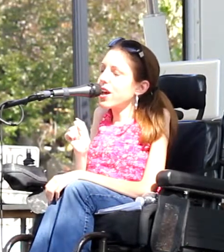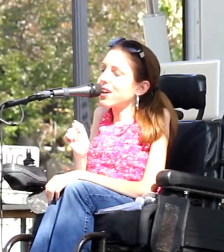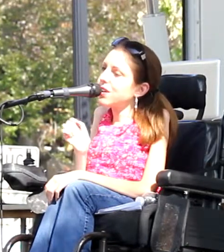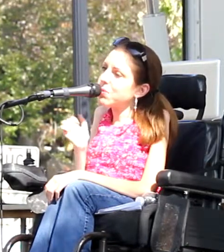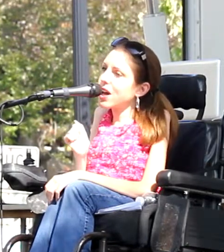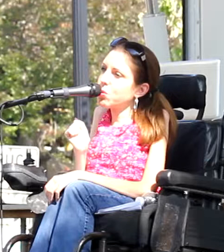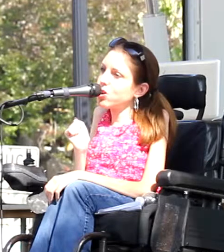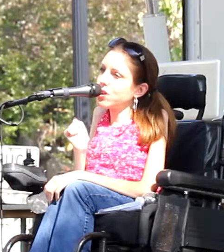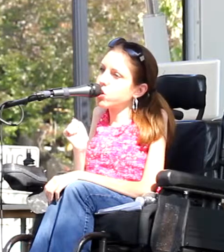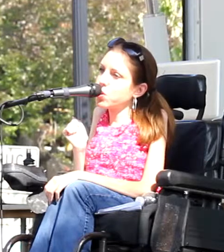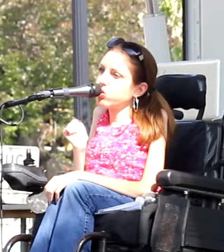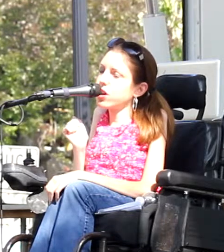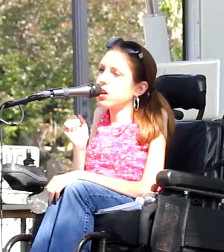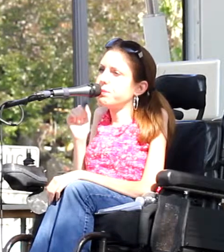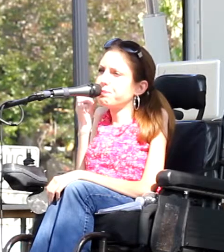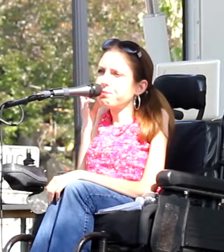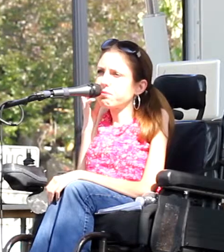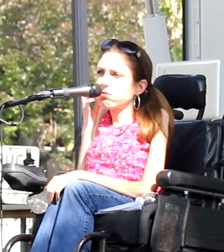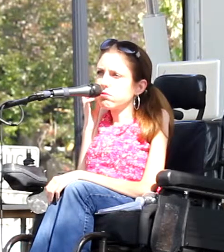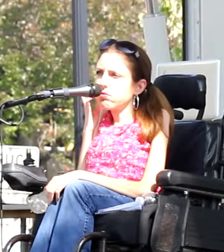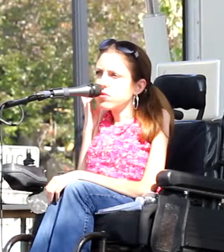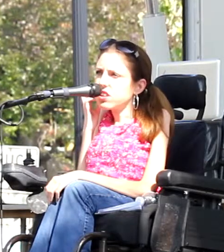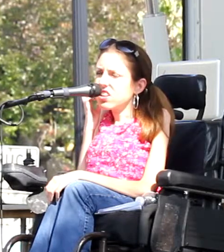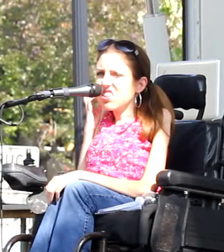shake your hand, but I don't want you to catch wheelchair.